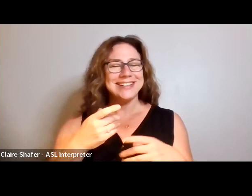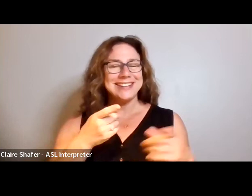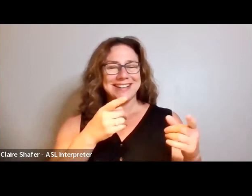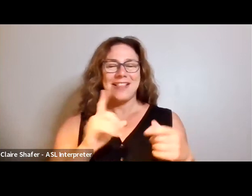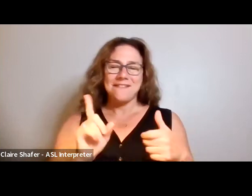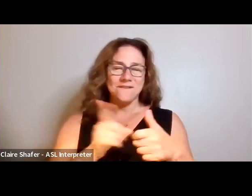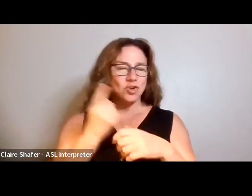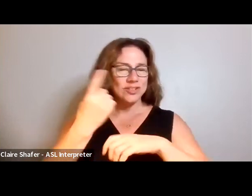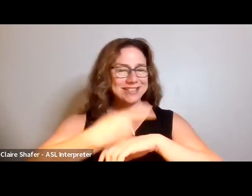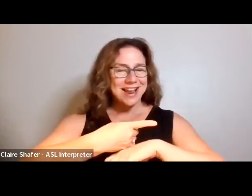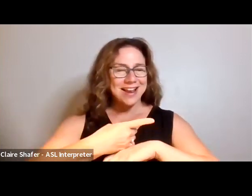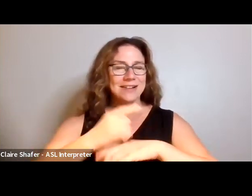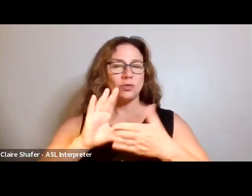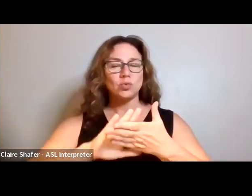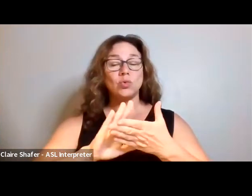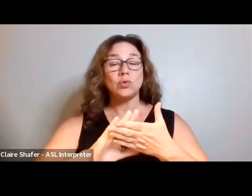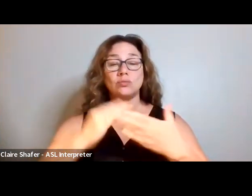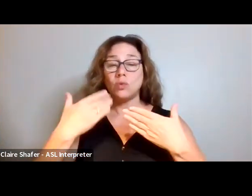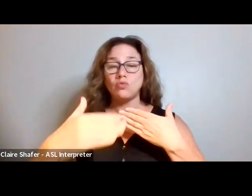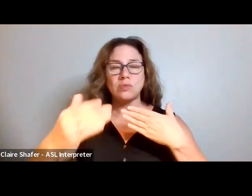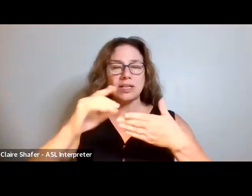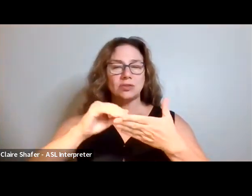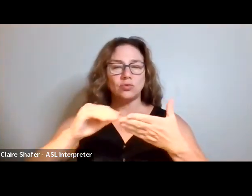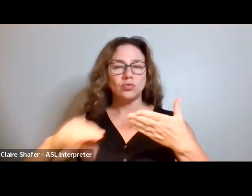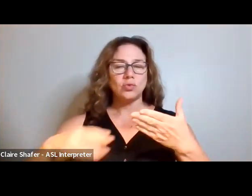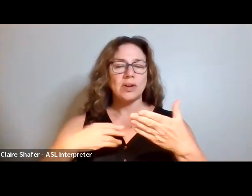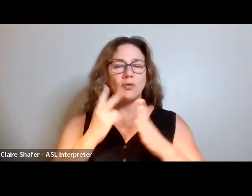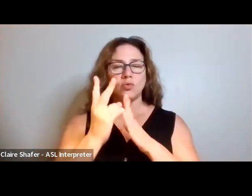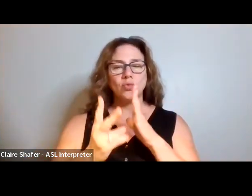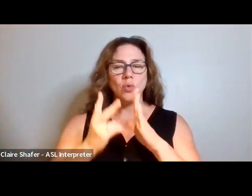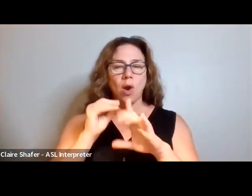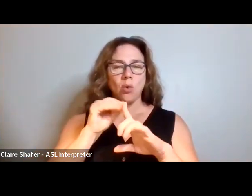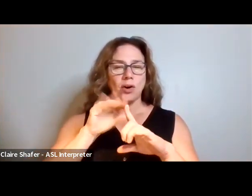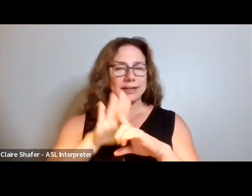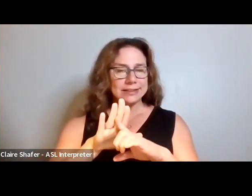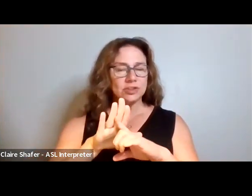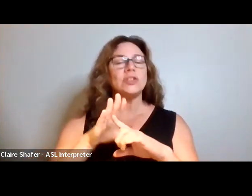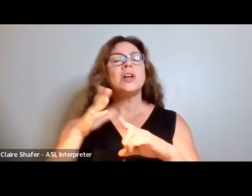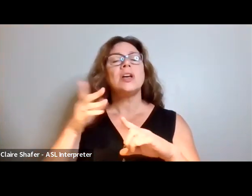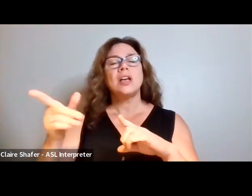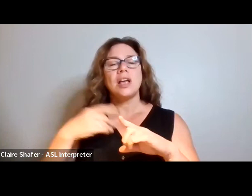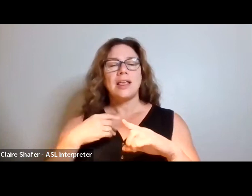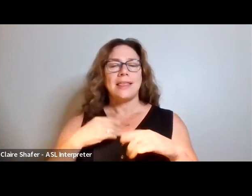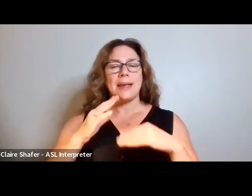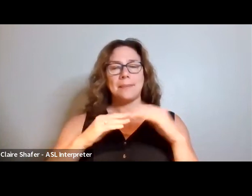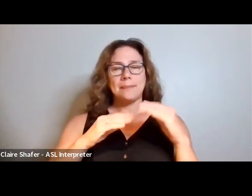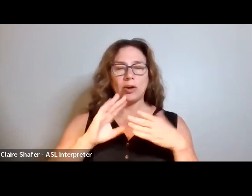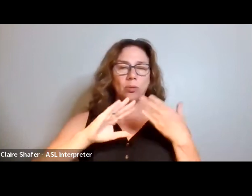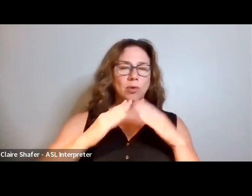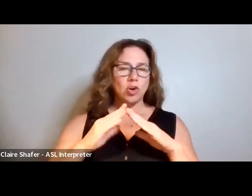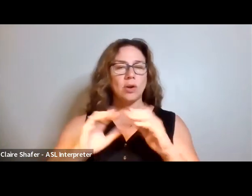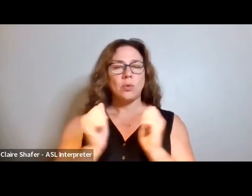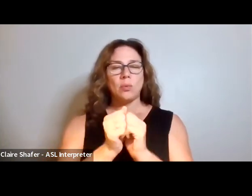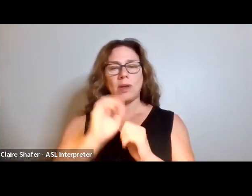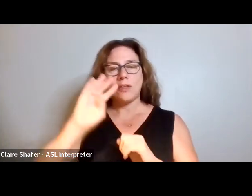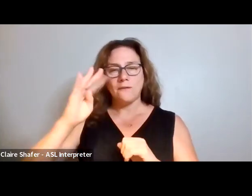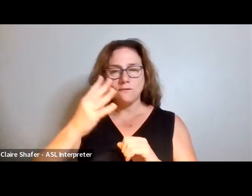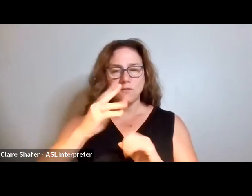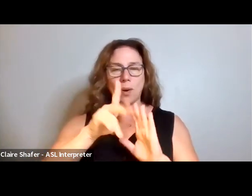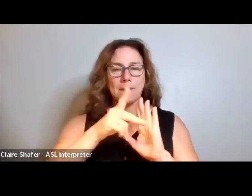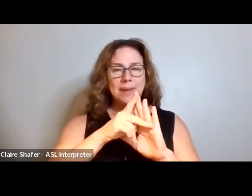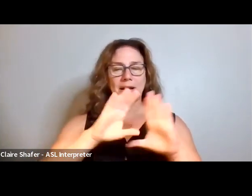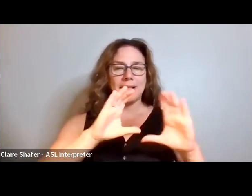And the rest of our students were in a 2-hour orientation where they built community with their 4th period class, did a door